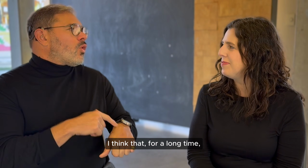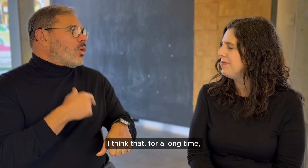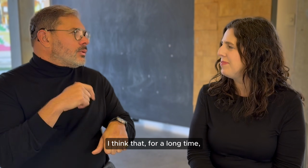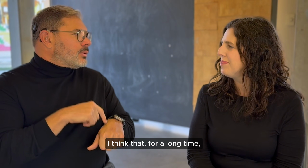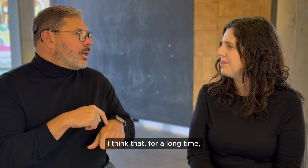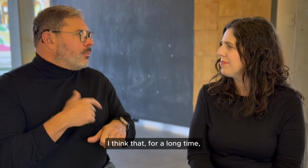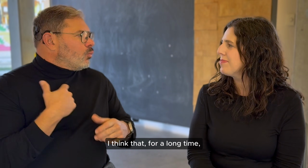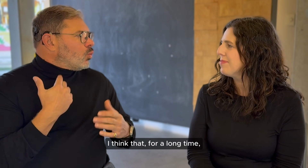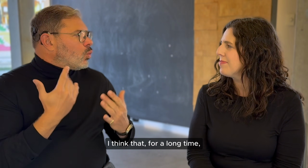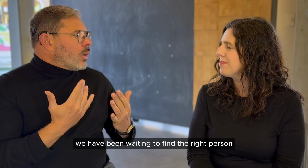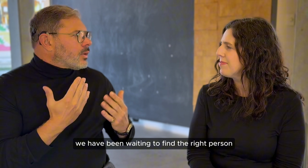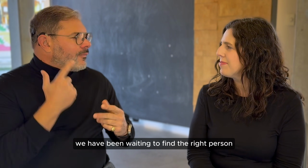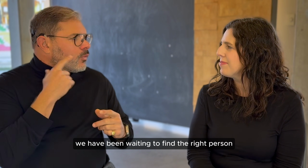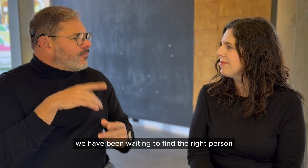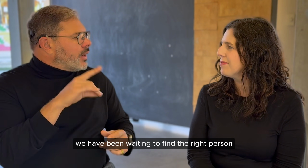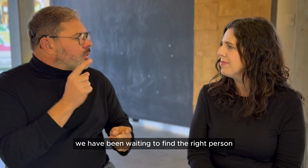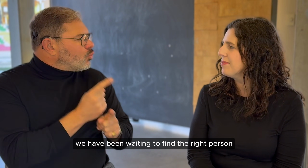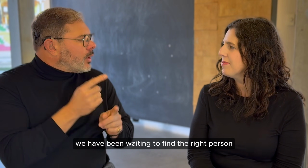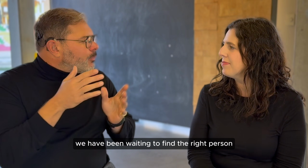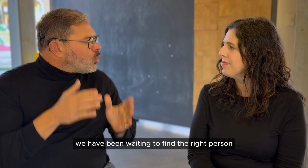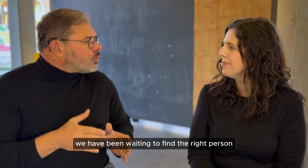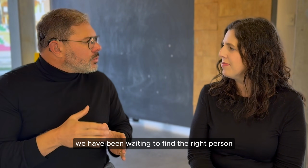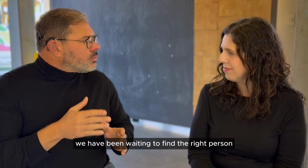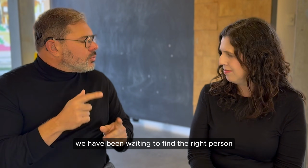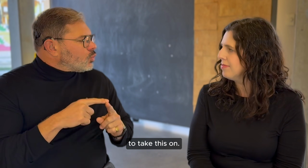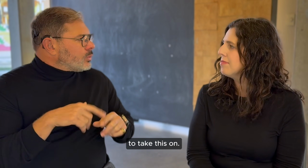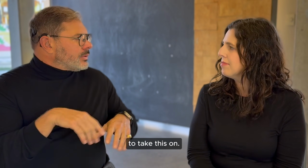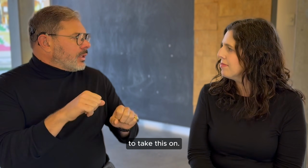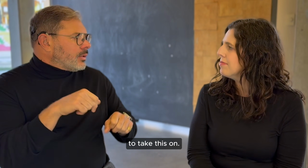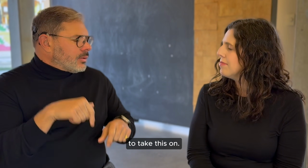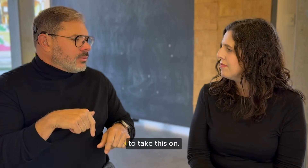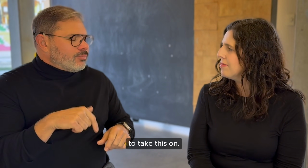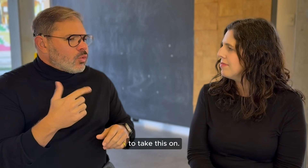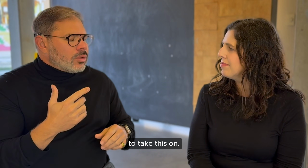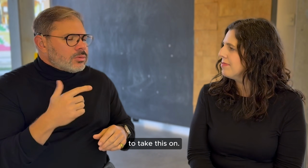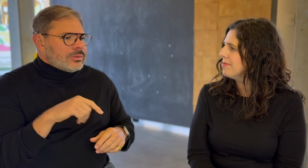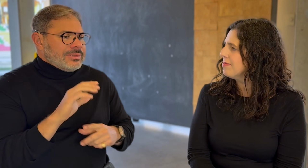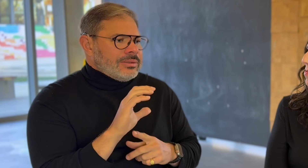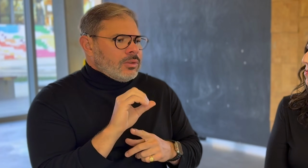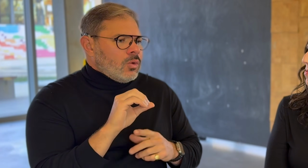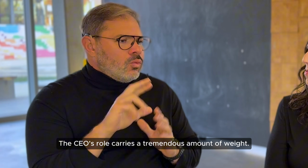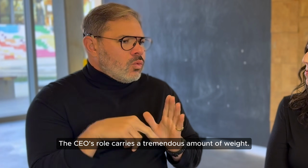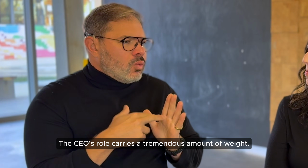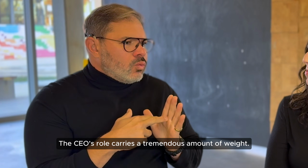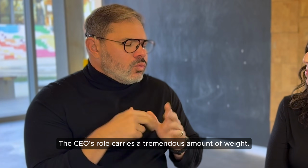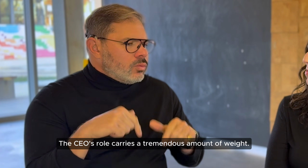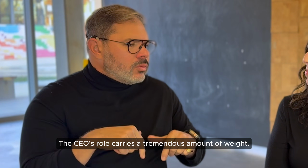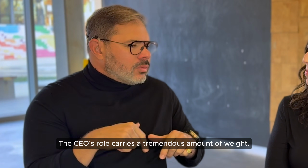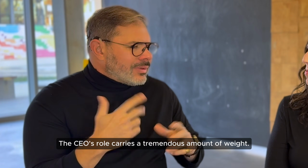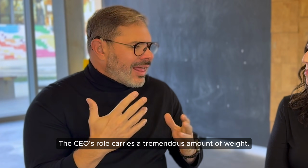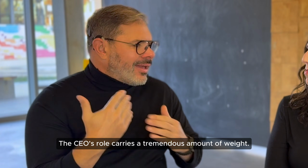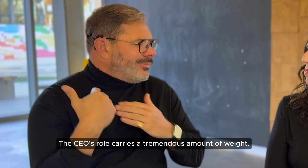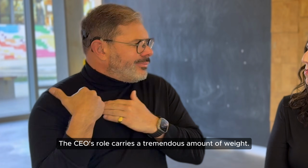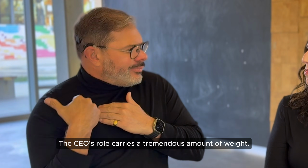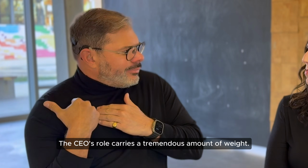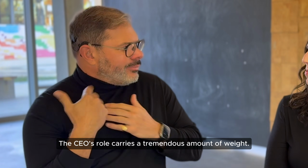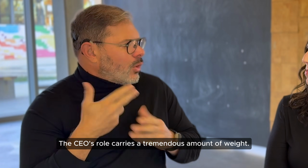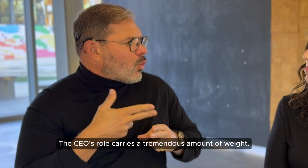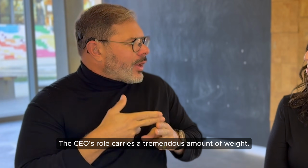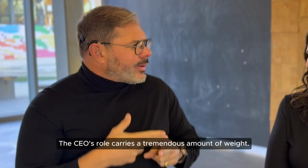for a long time we've been waiting to find the right person to take this on. The CEO's role carries a tremendous amount of